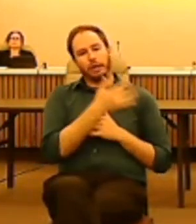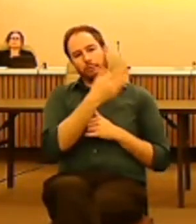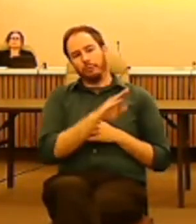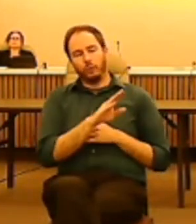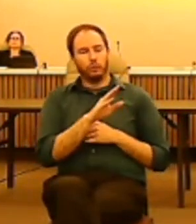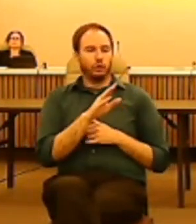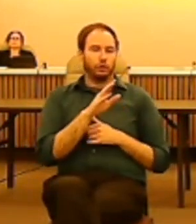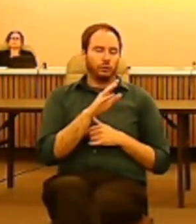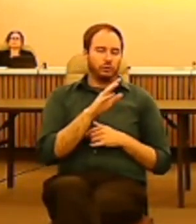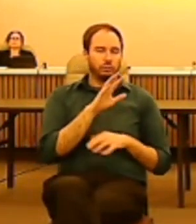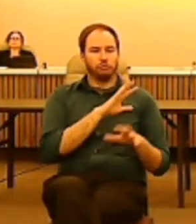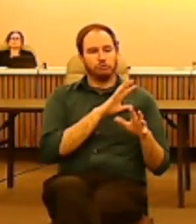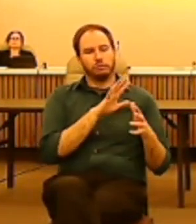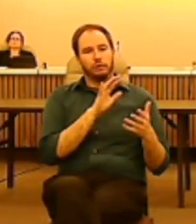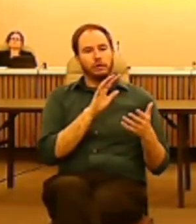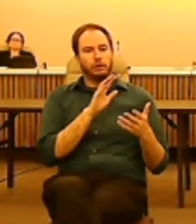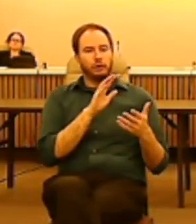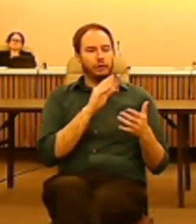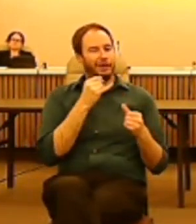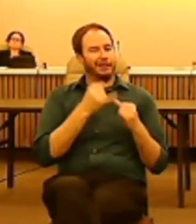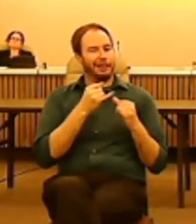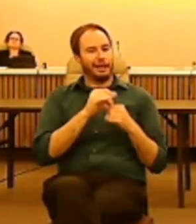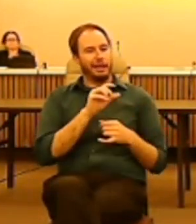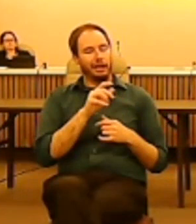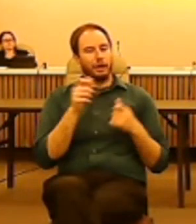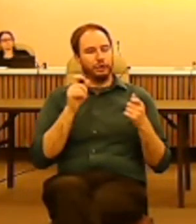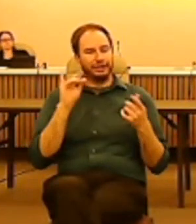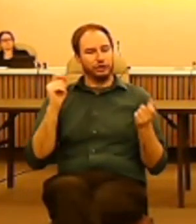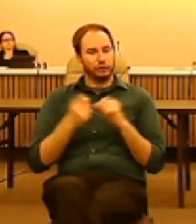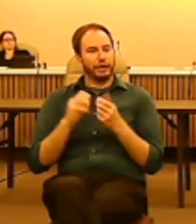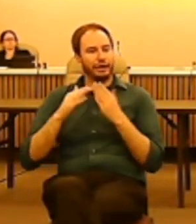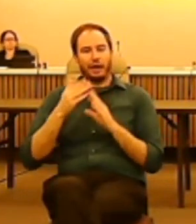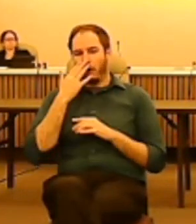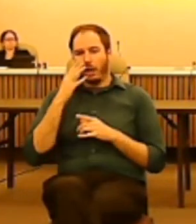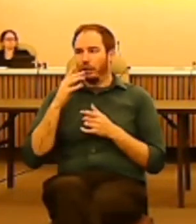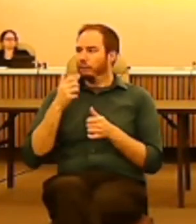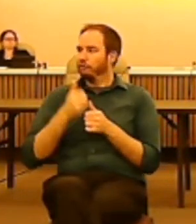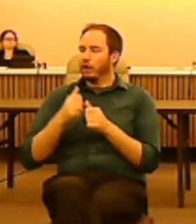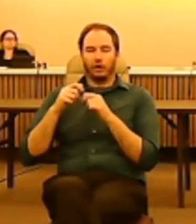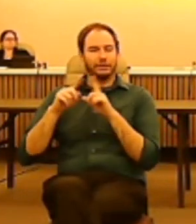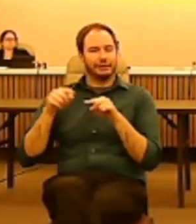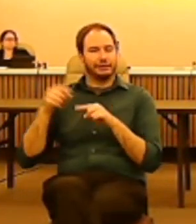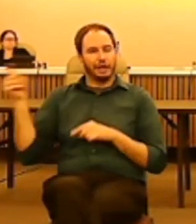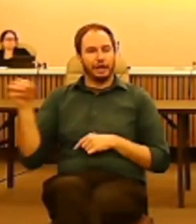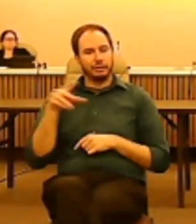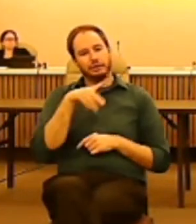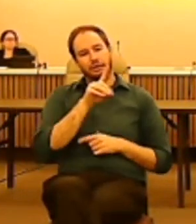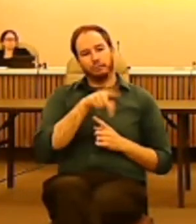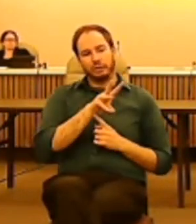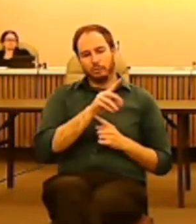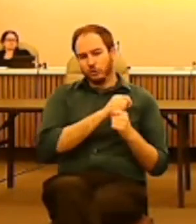because basically the last administration changed the town's colors as for the sign out here, and then the new DPW trucks